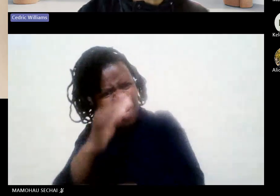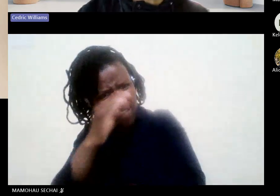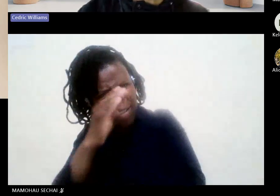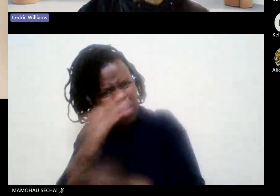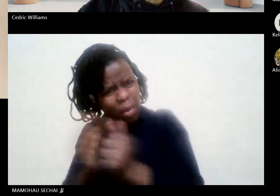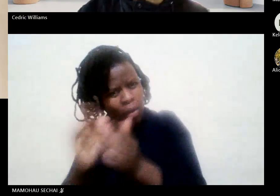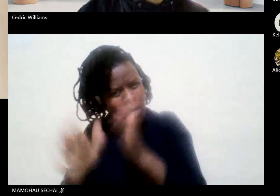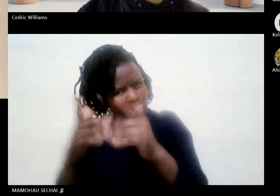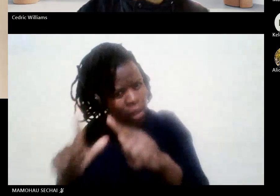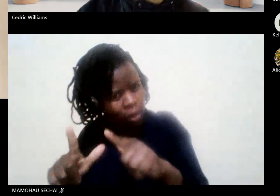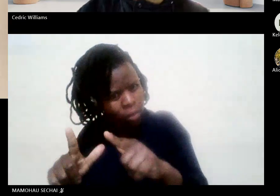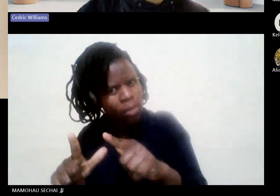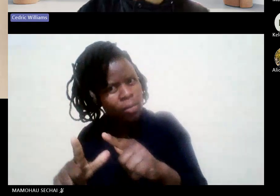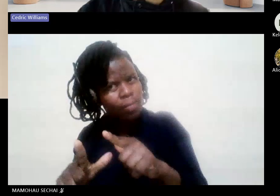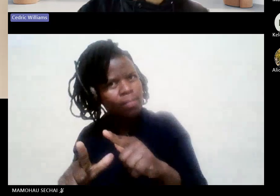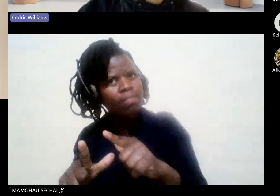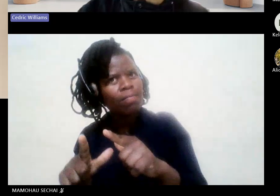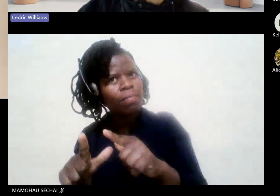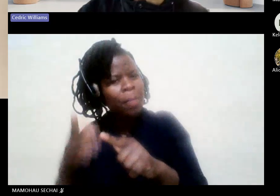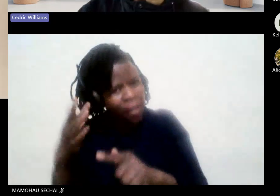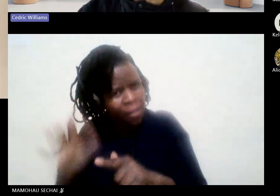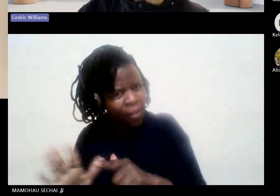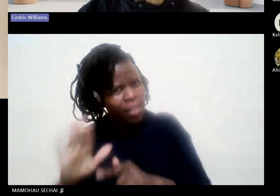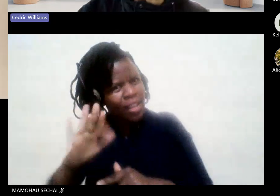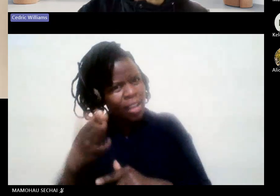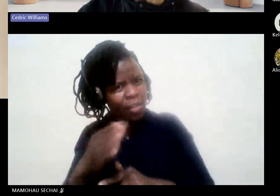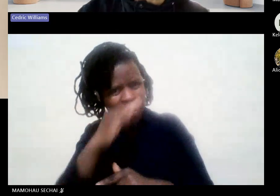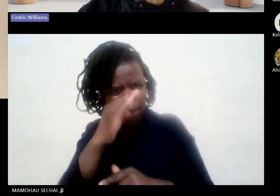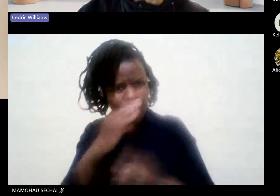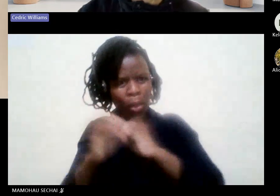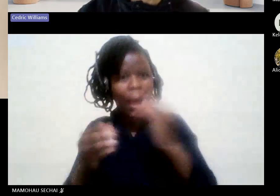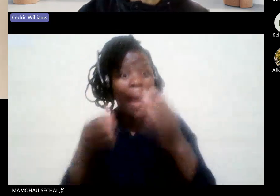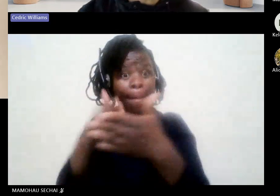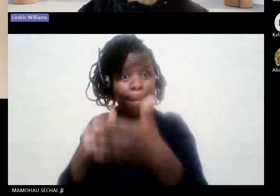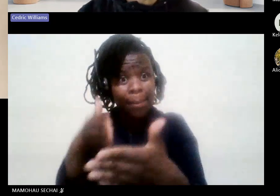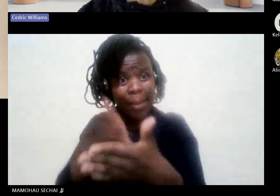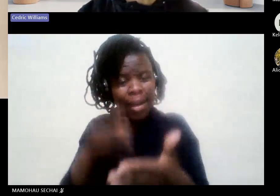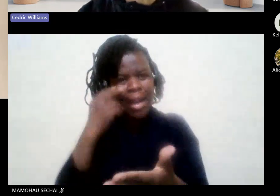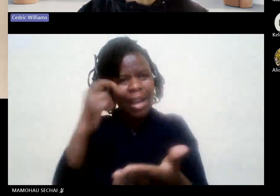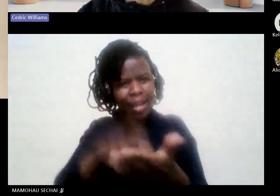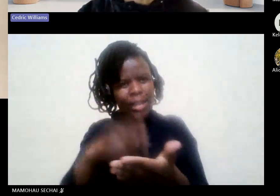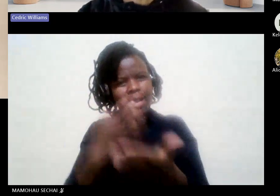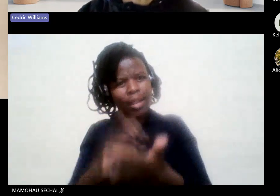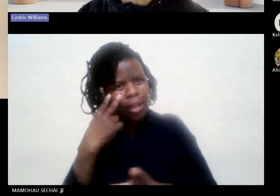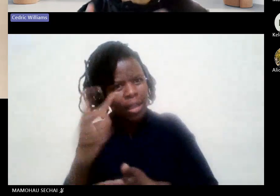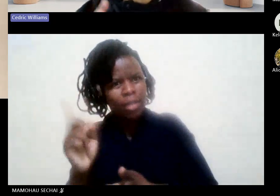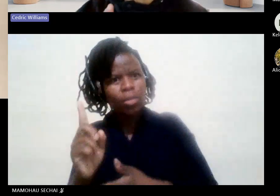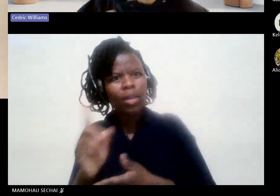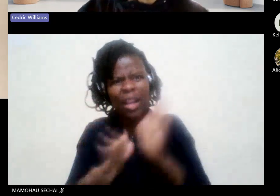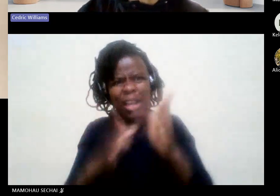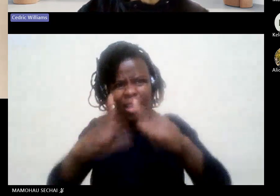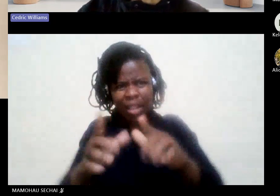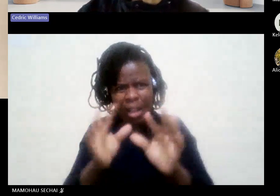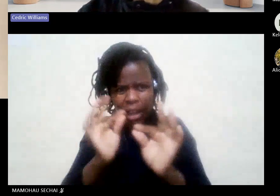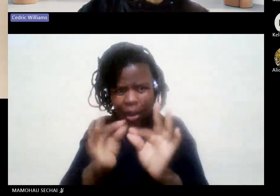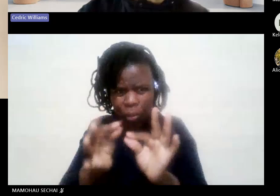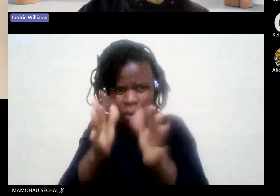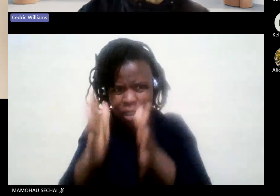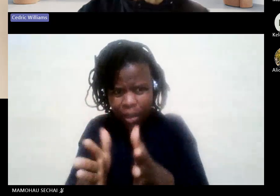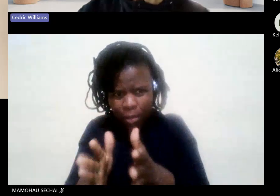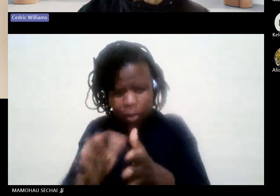language? If not, that's a barrier in the first place. So we need to look at the sign language interpreter or other